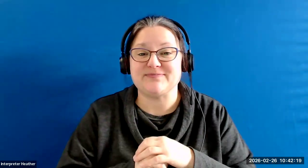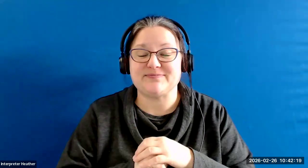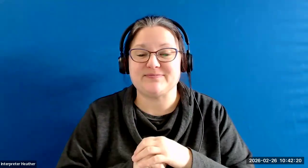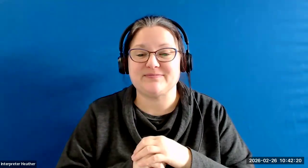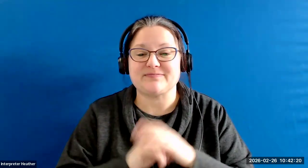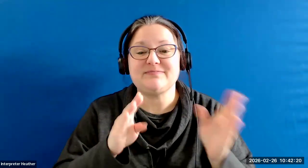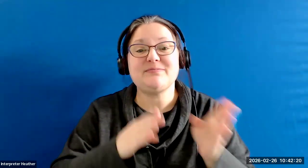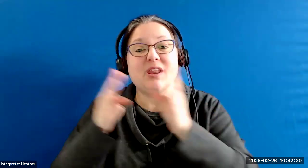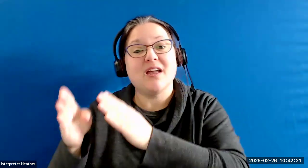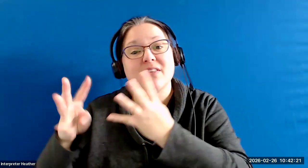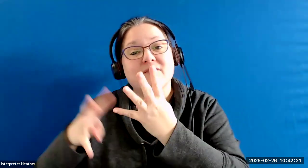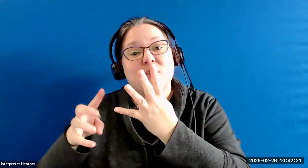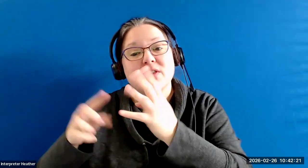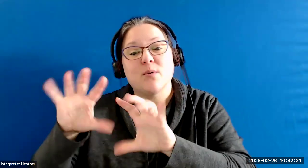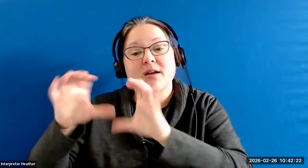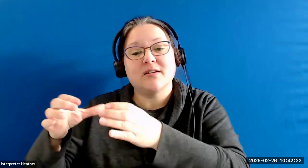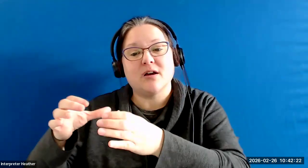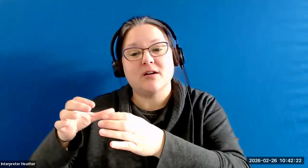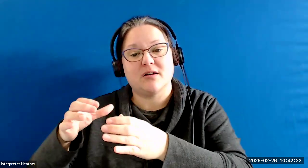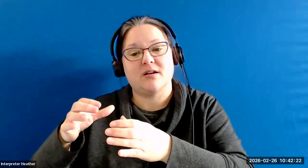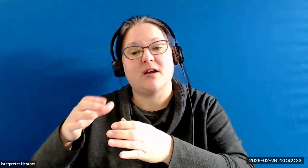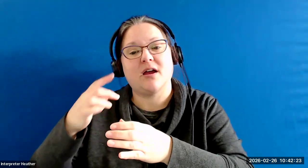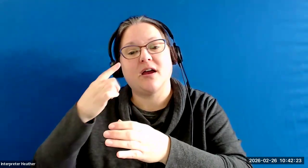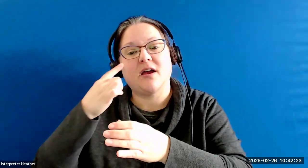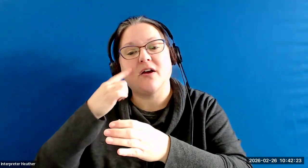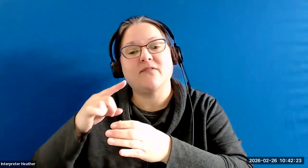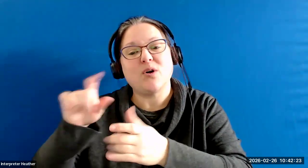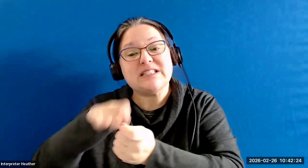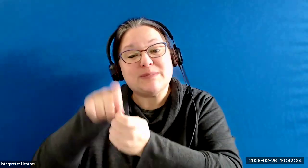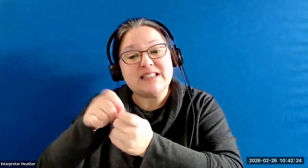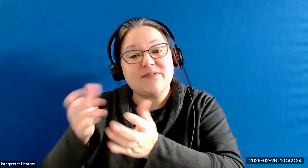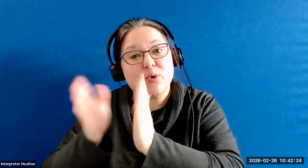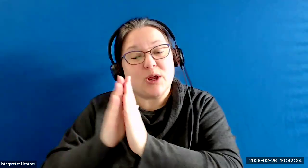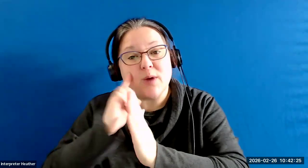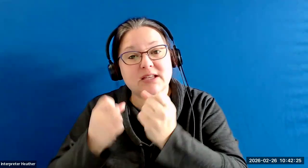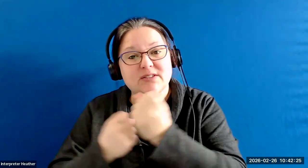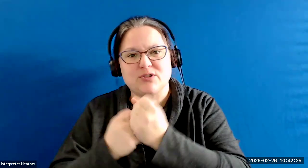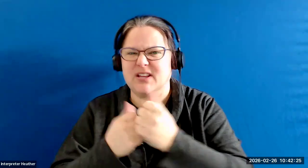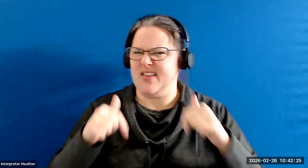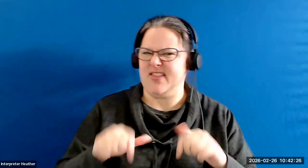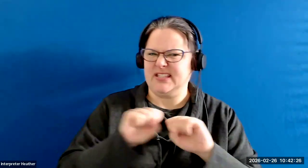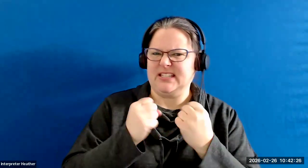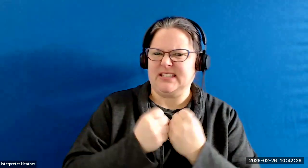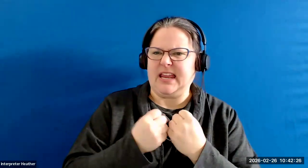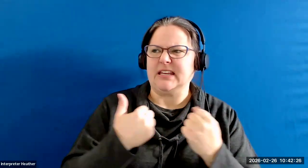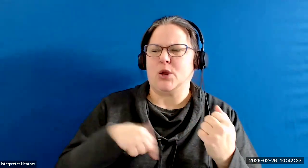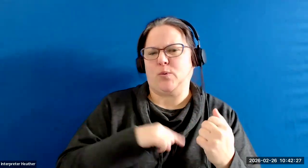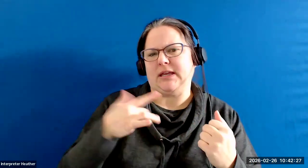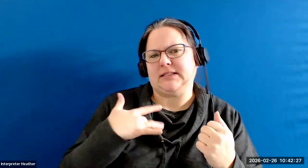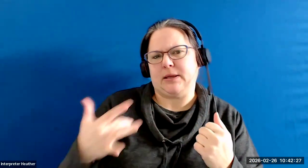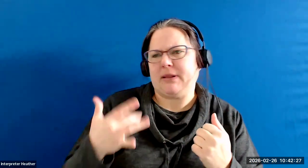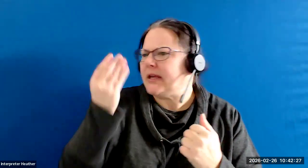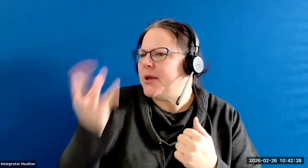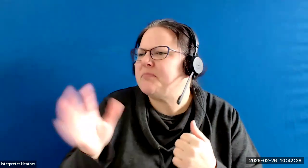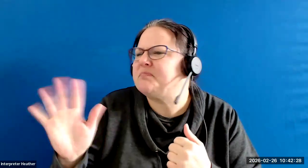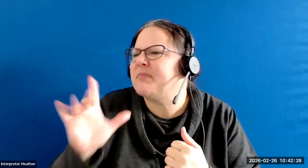And then meeting specific requests of support. We tend to live in a society that tells people not to